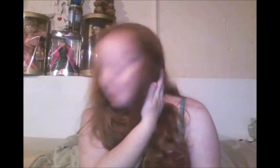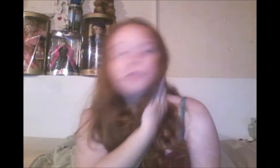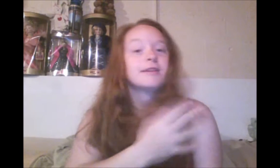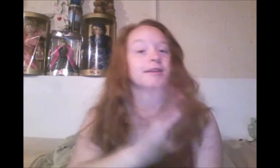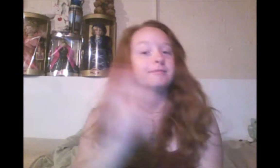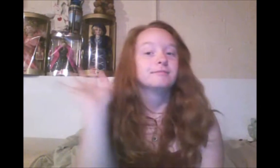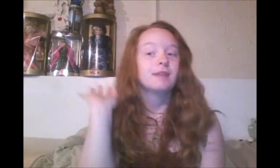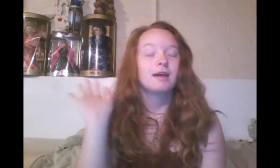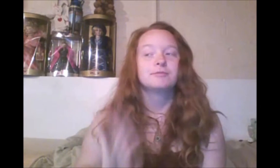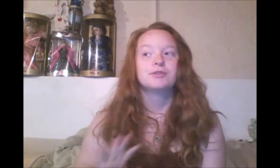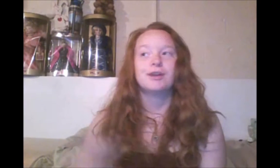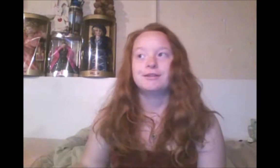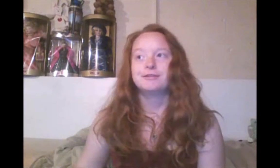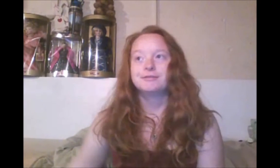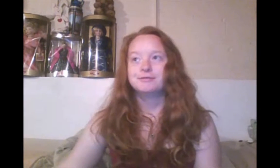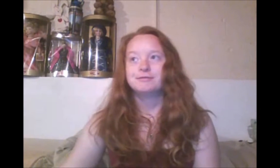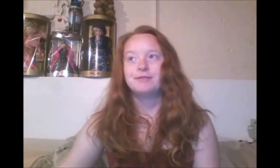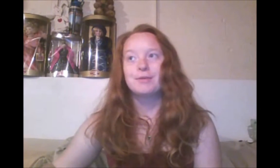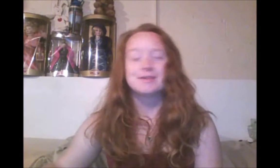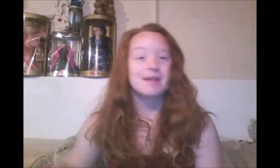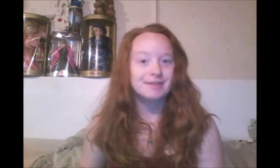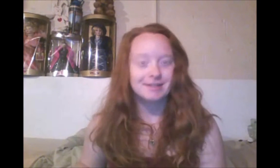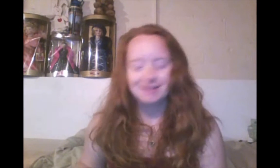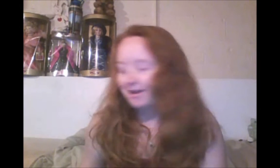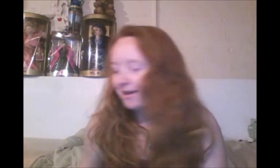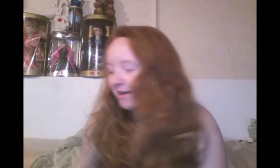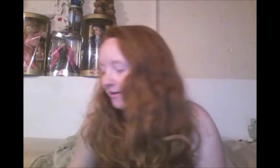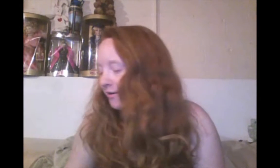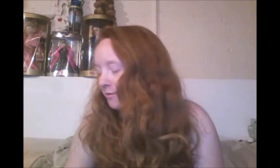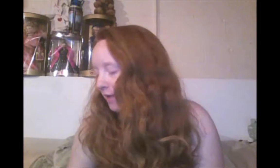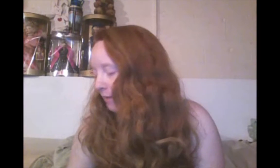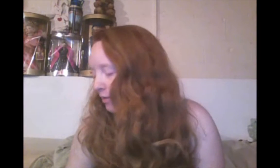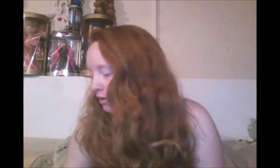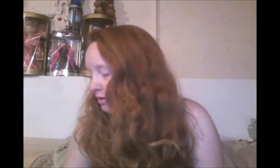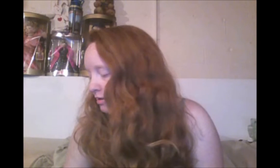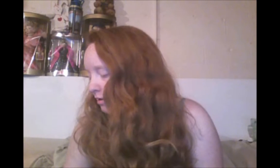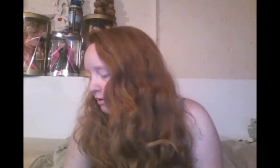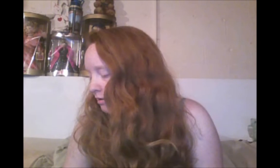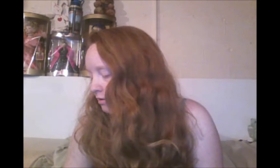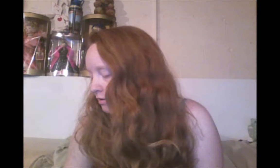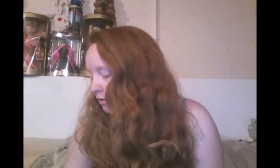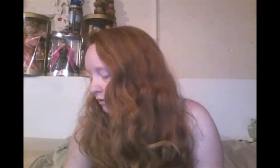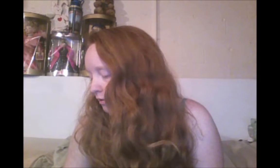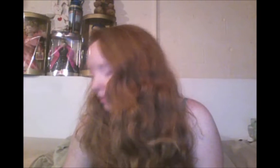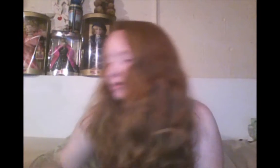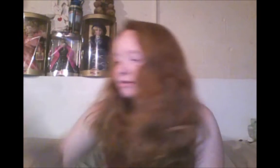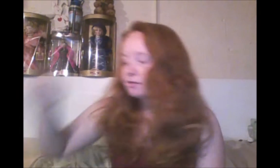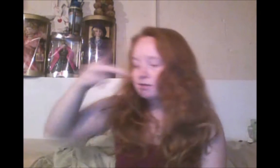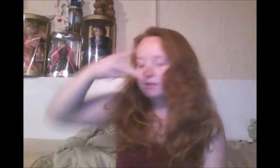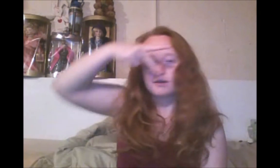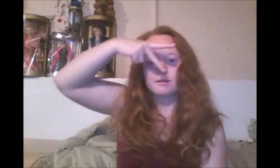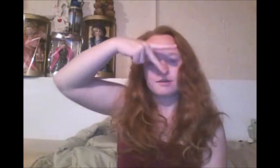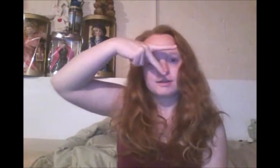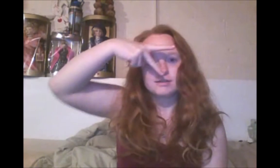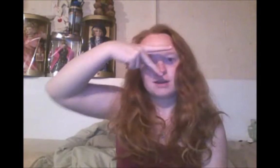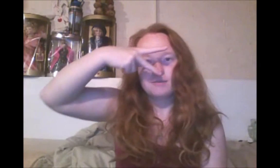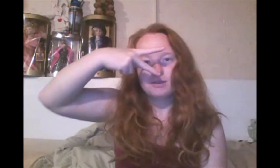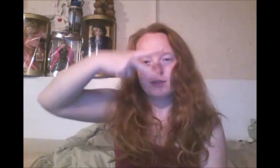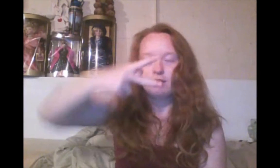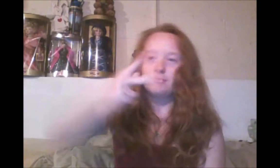Sorry, I'm trying to find ones I haven't done yet. Okay. So, skunk, you're going to start with, make